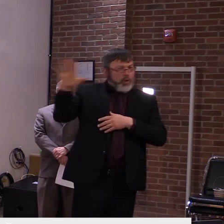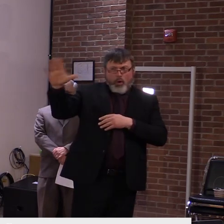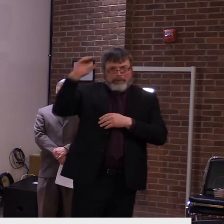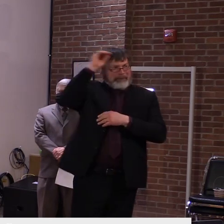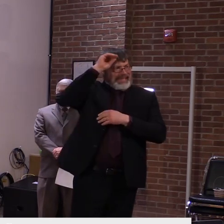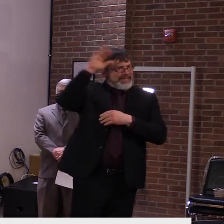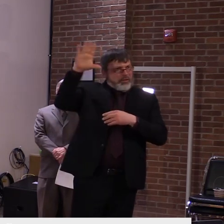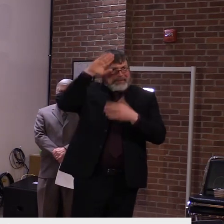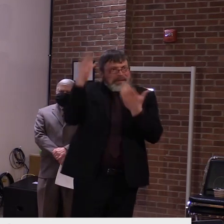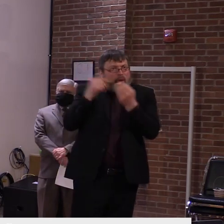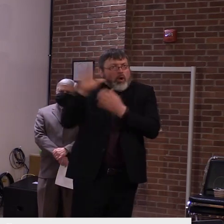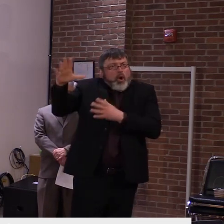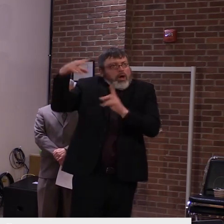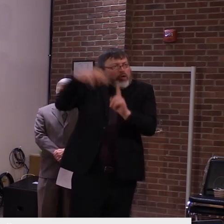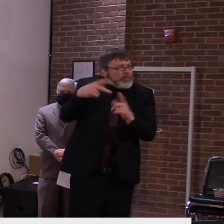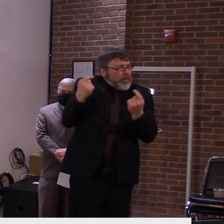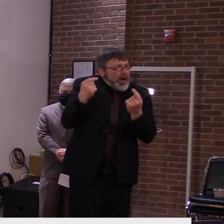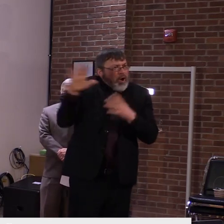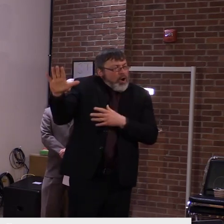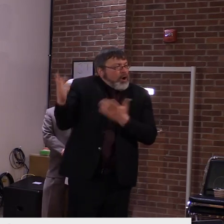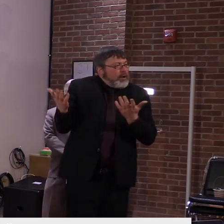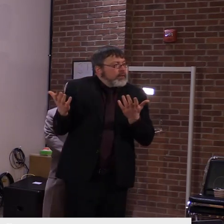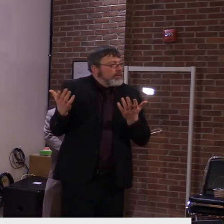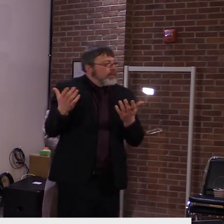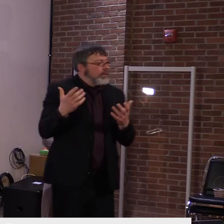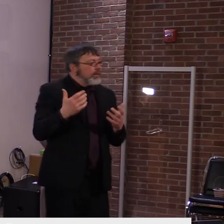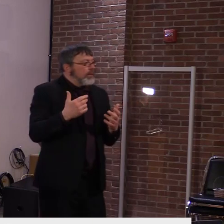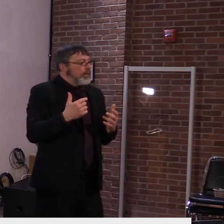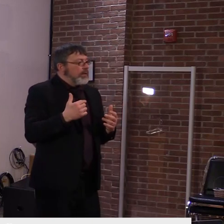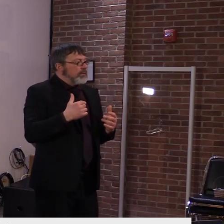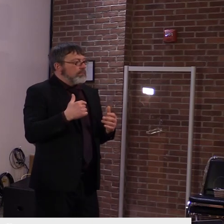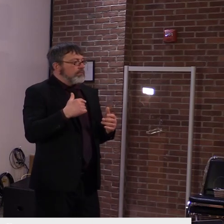I would do this. So I take that as your opinion.